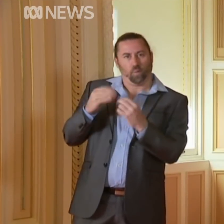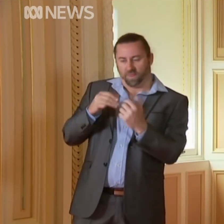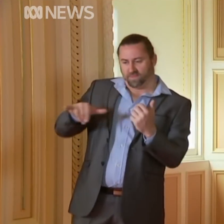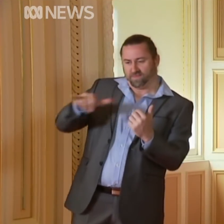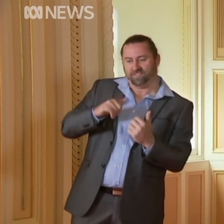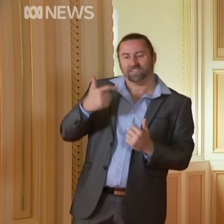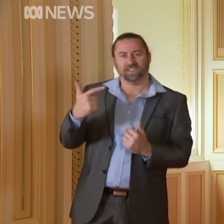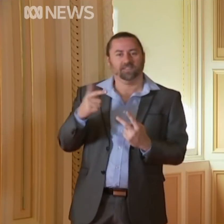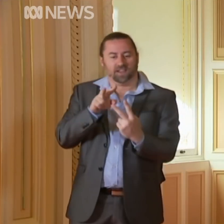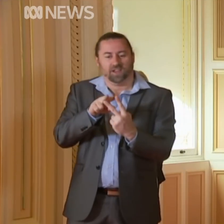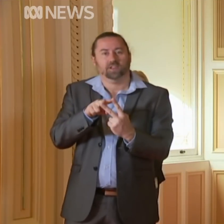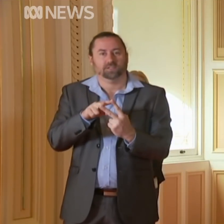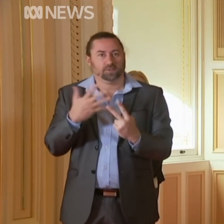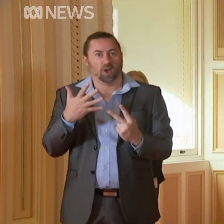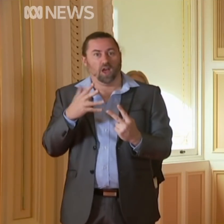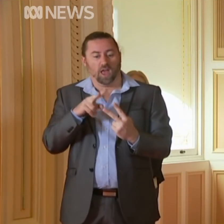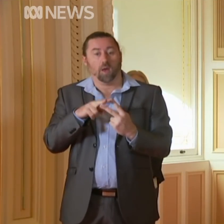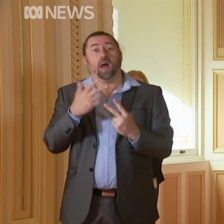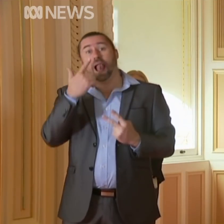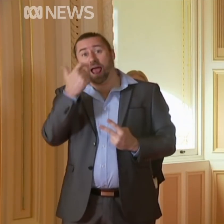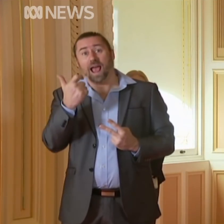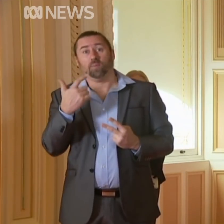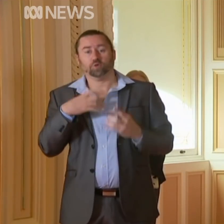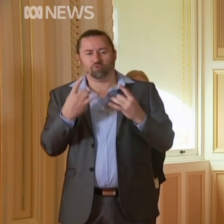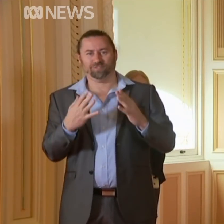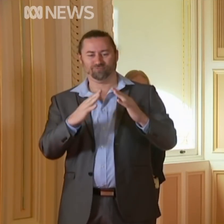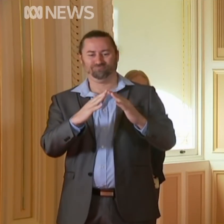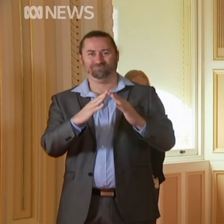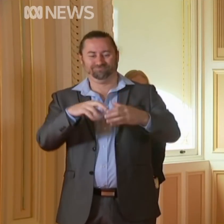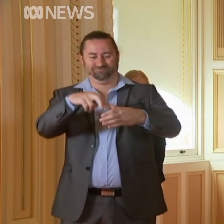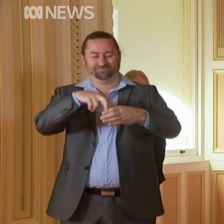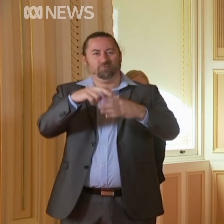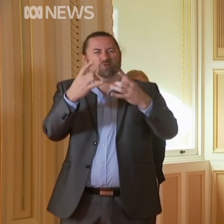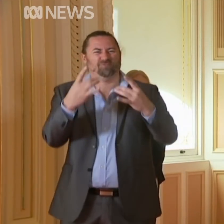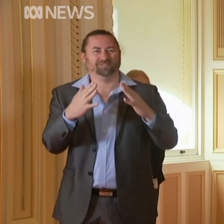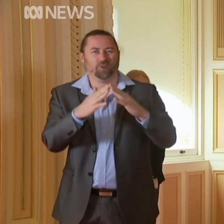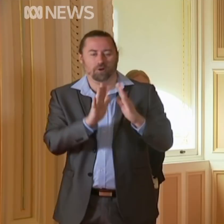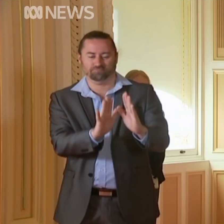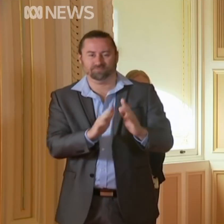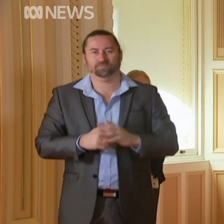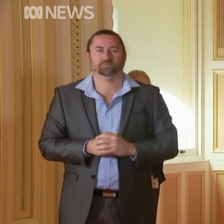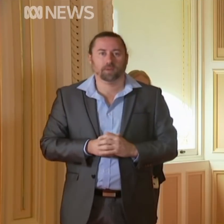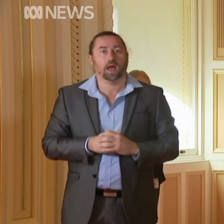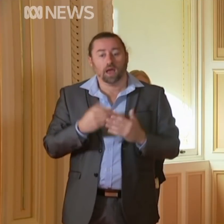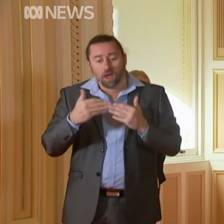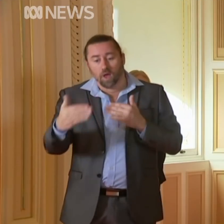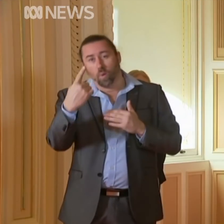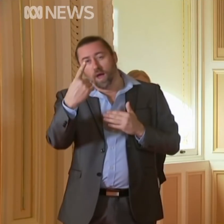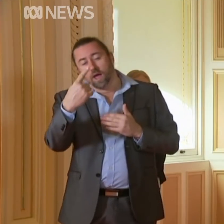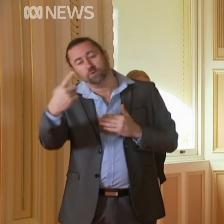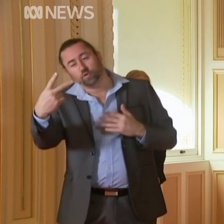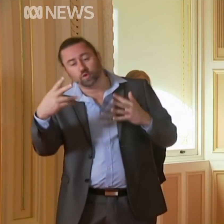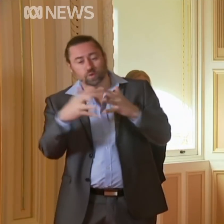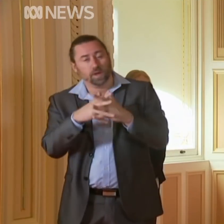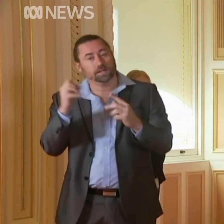Queensland. It means that they were already quarantining. But we need to do a lot more testing, particularly over the next week to 2